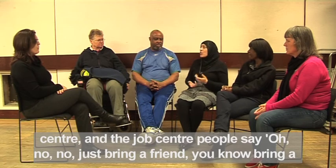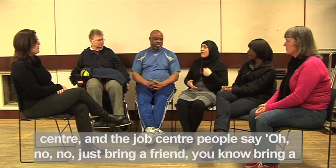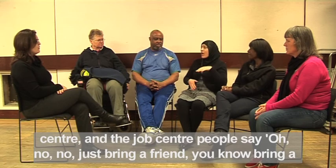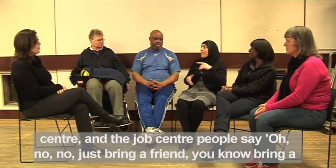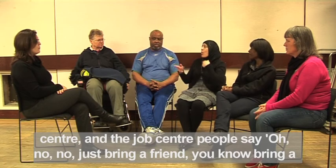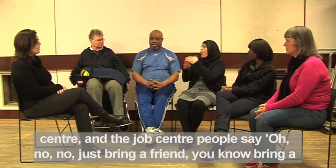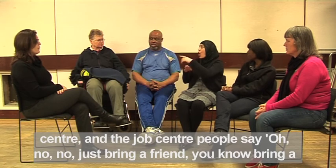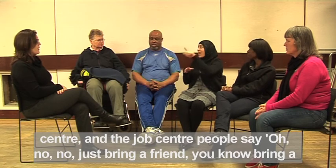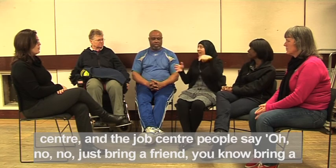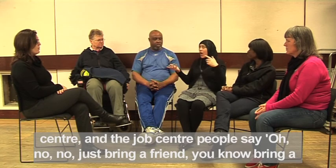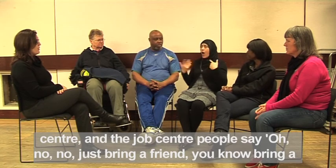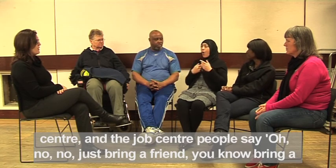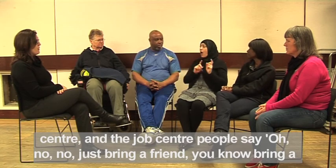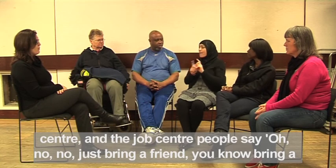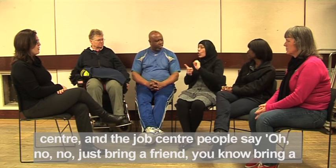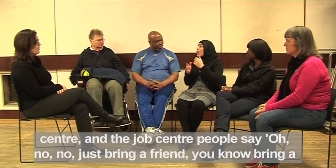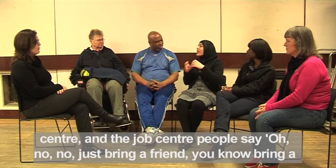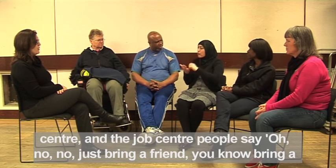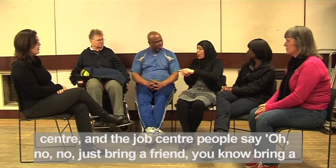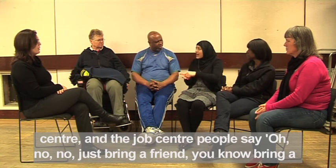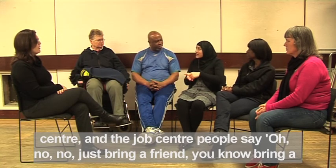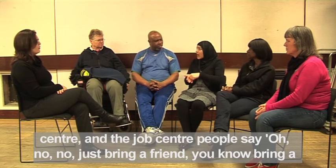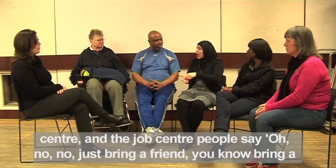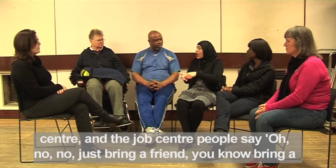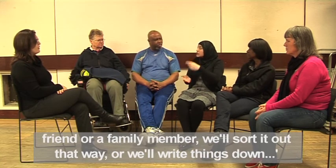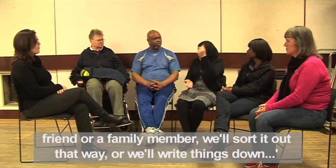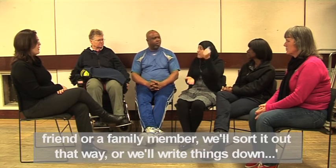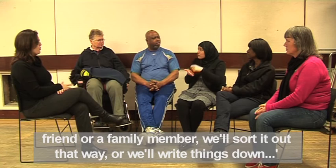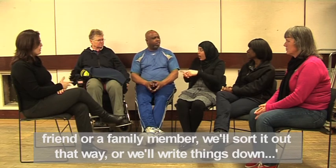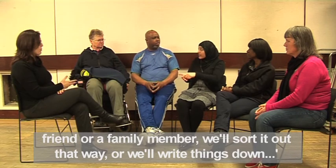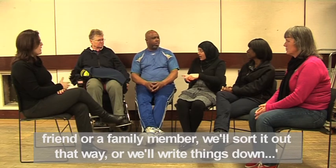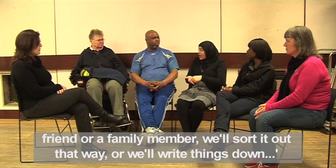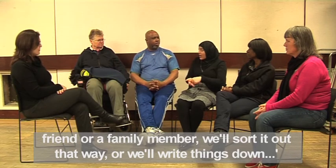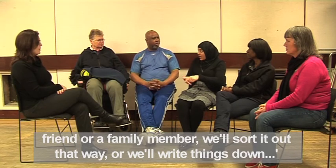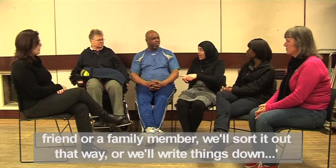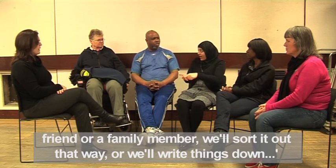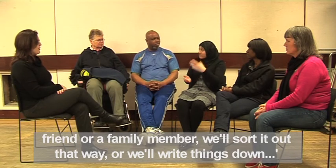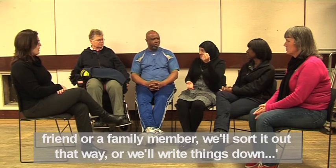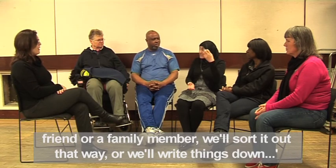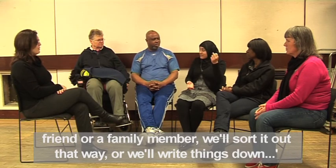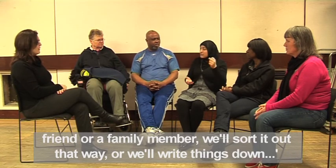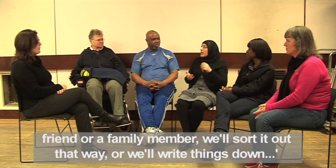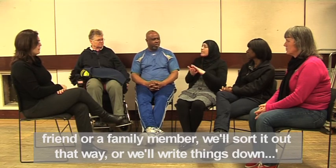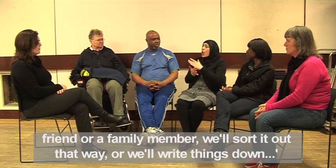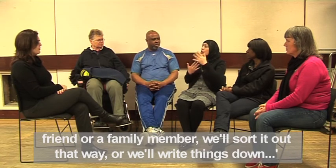friend, you know, bring a friend or a family member, we'll sort it out the way, or we'll write things down and you